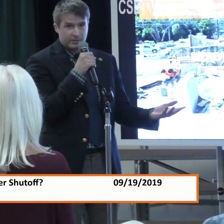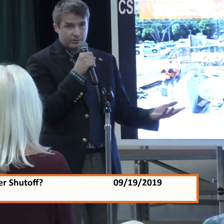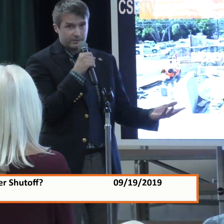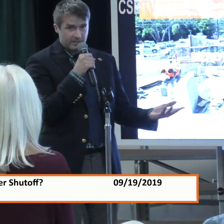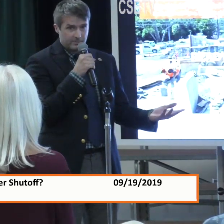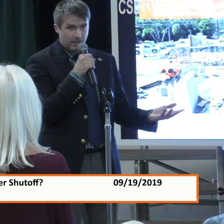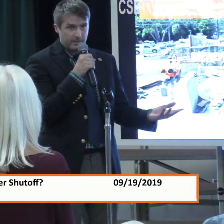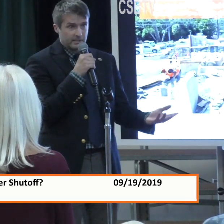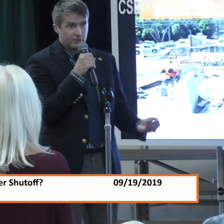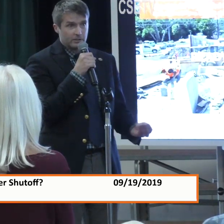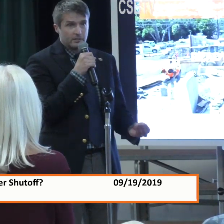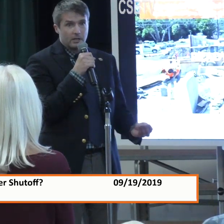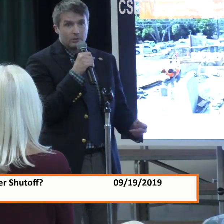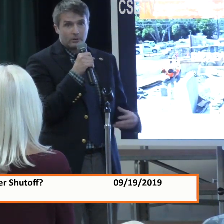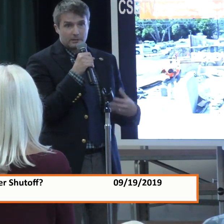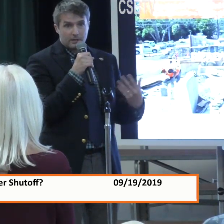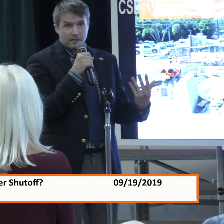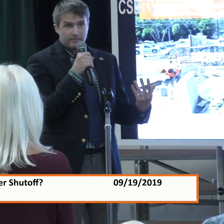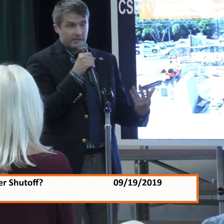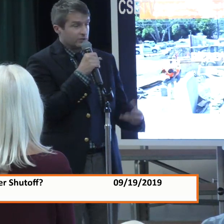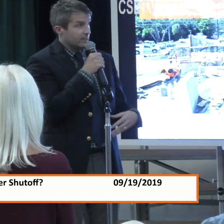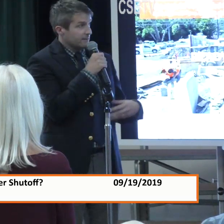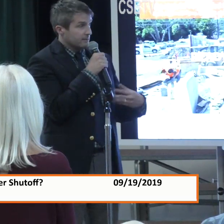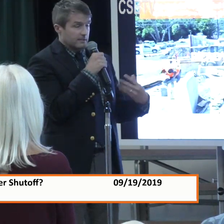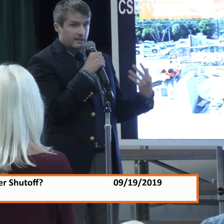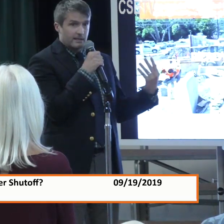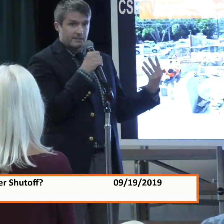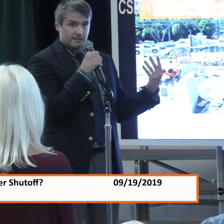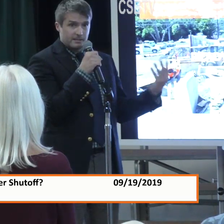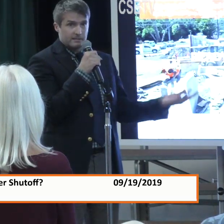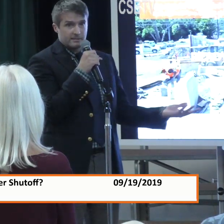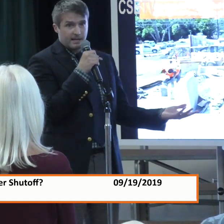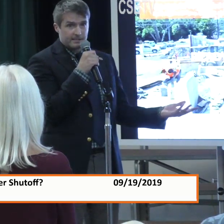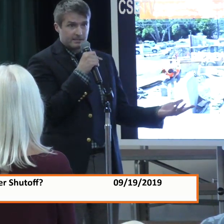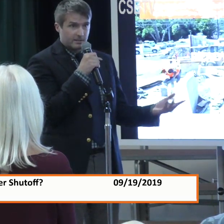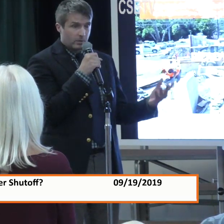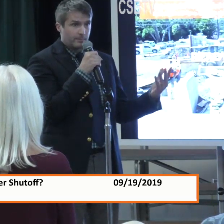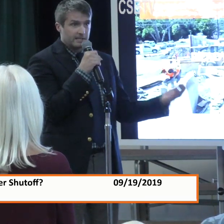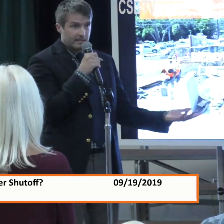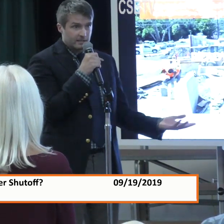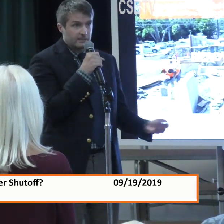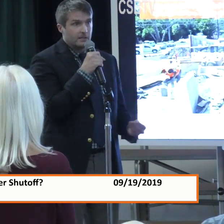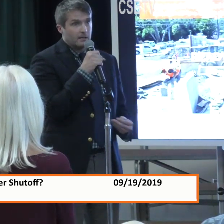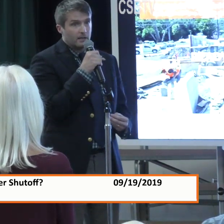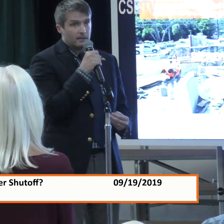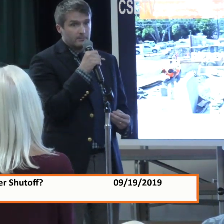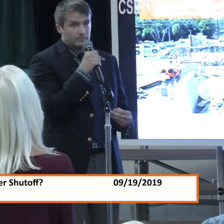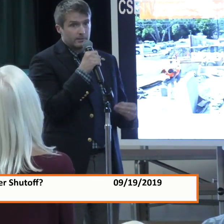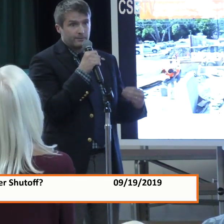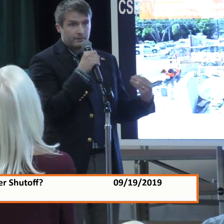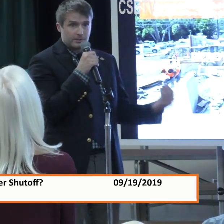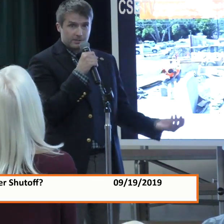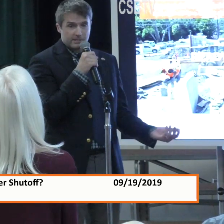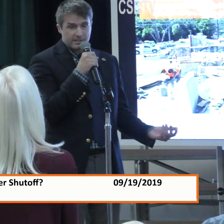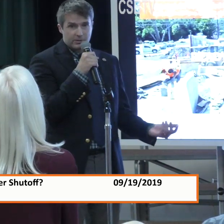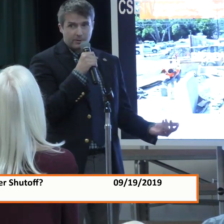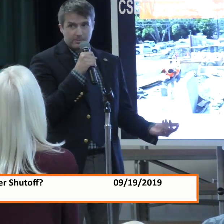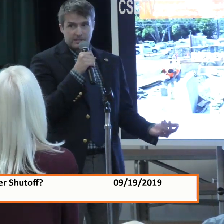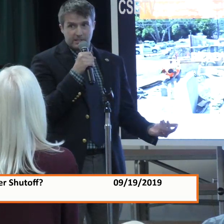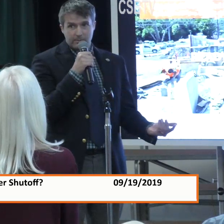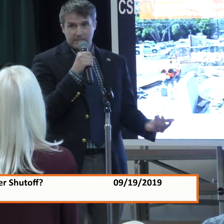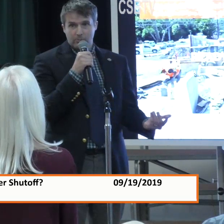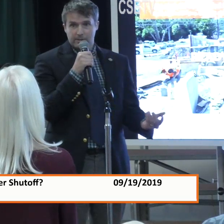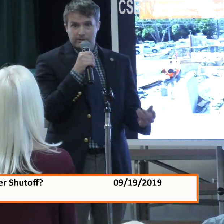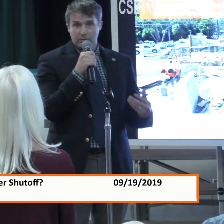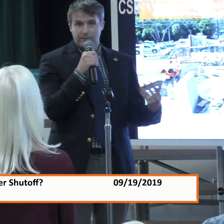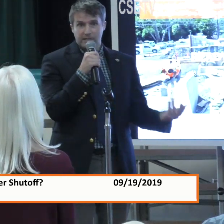access functional needs population, who are making sure that Edison is accessing the proper data. The first stage of our